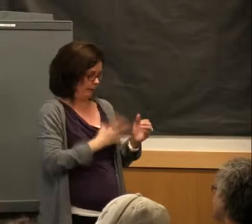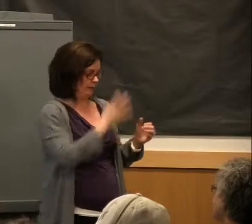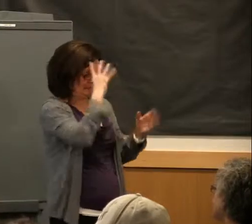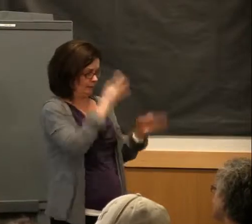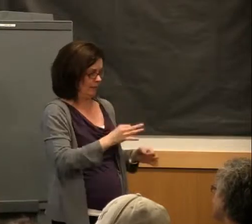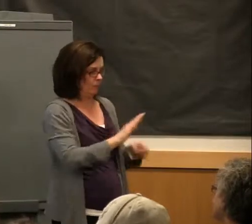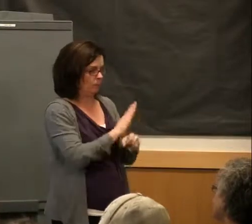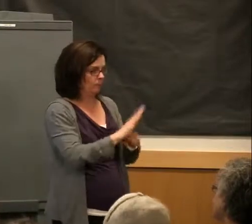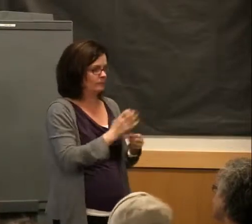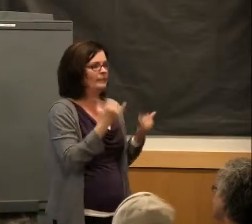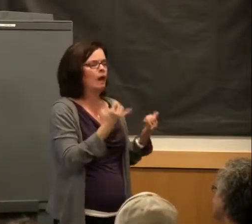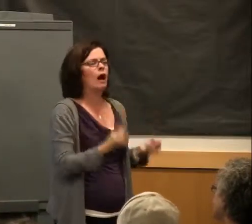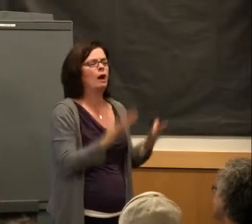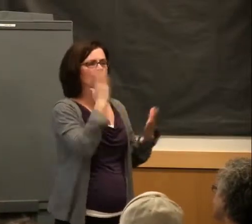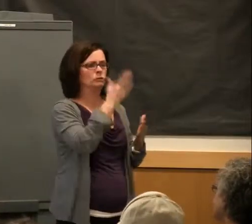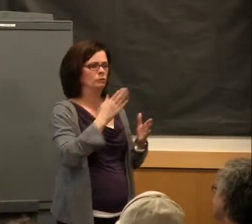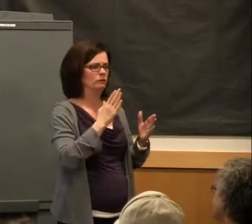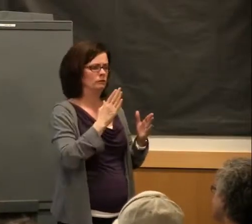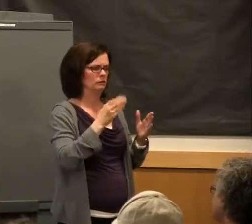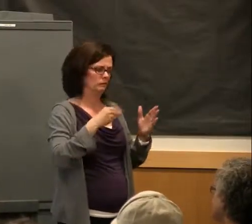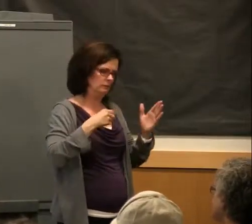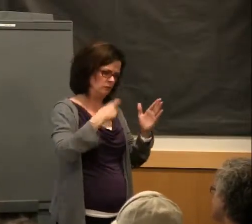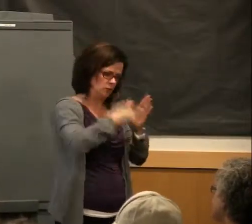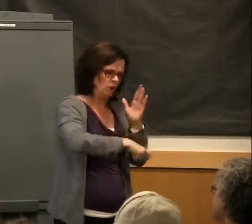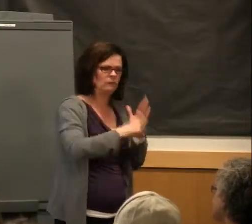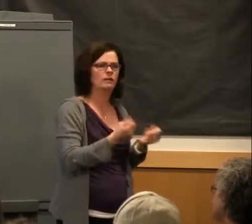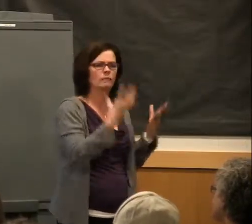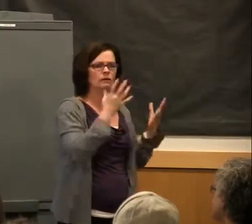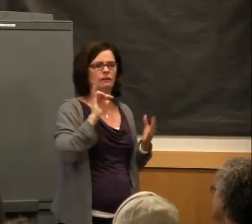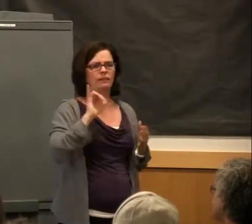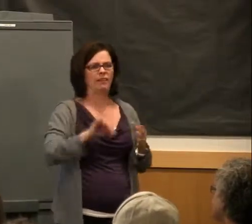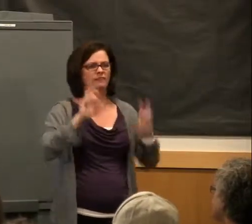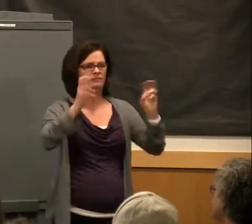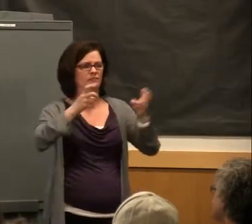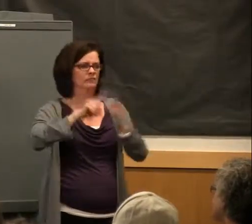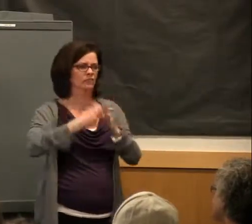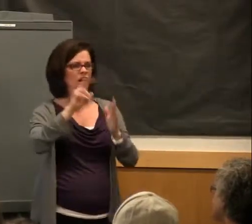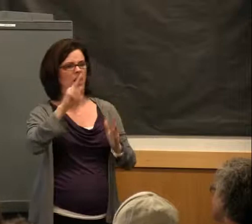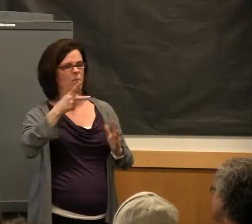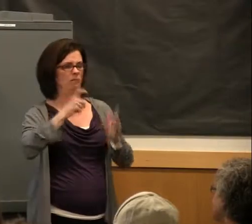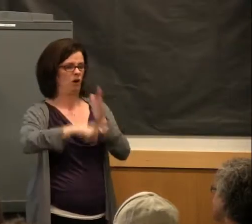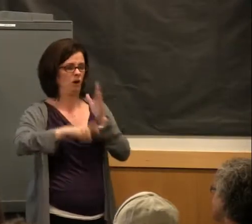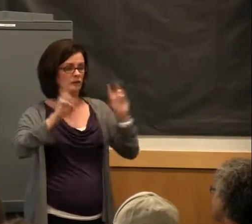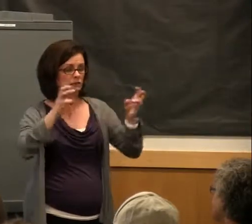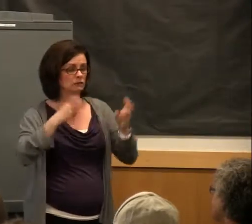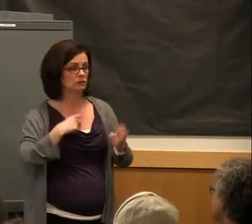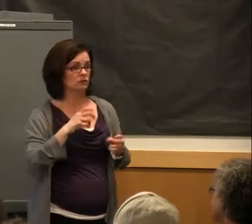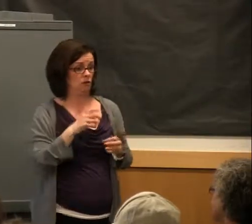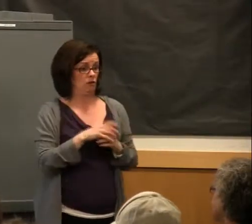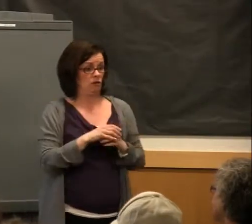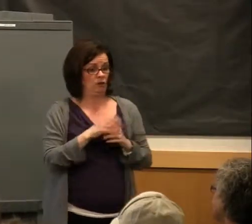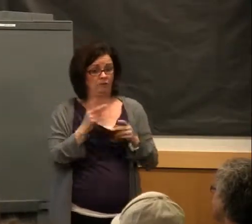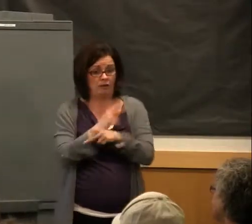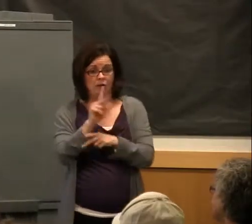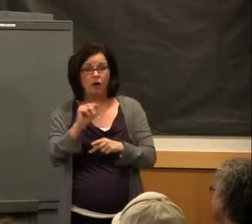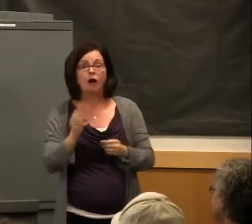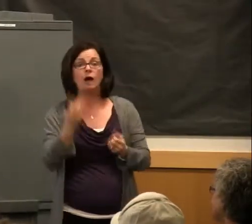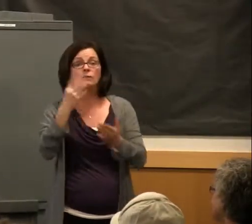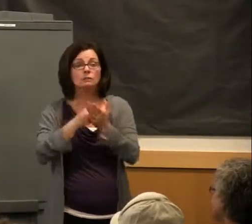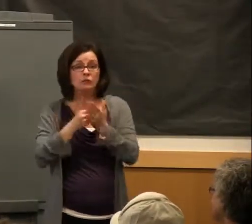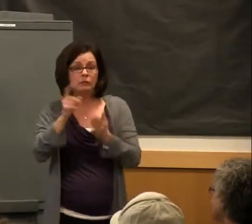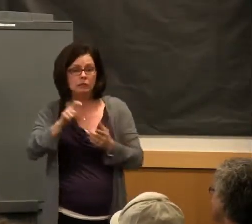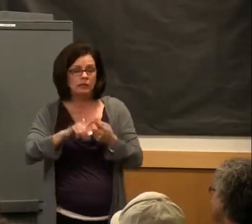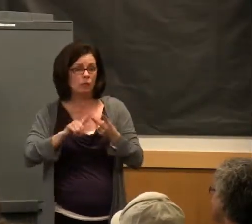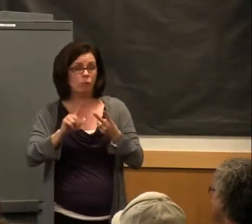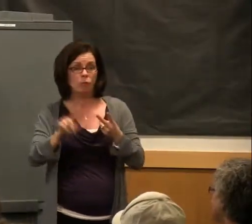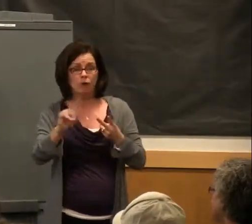have? And before you can figure out how much money you need and where you're going to go find it, you've got to